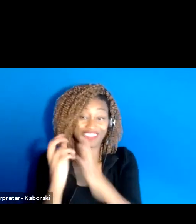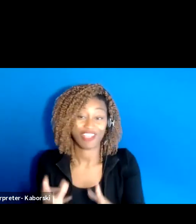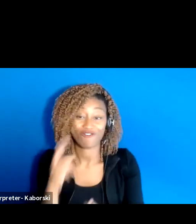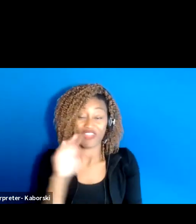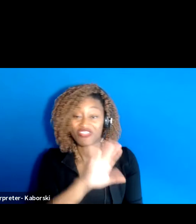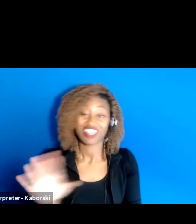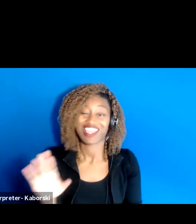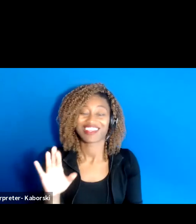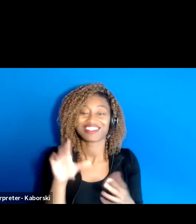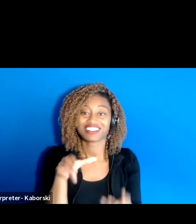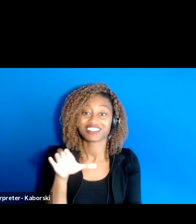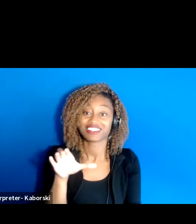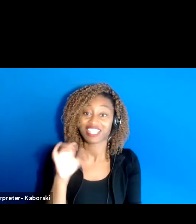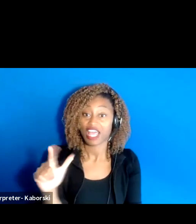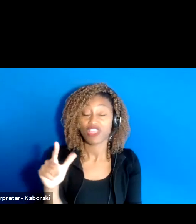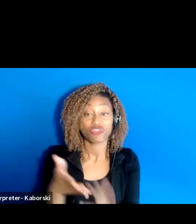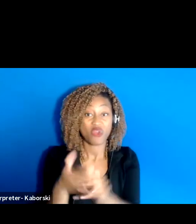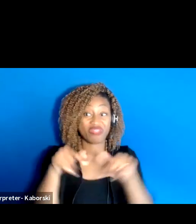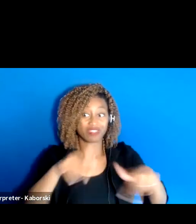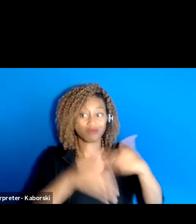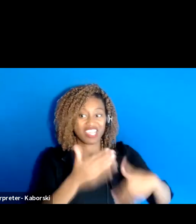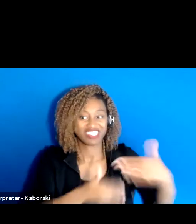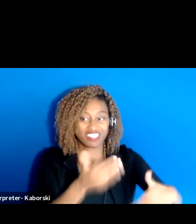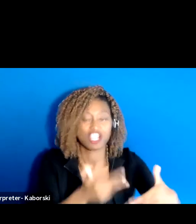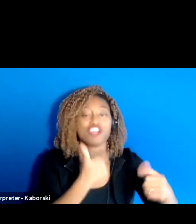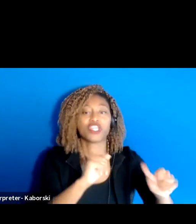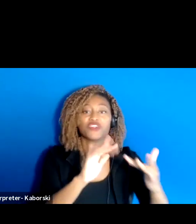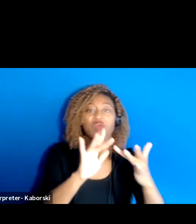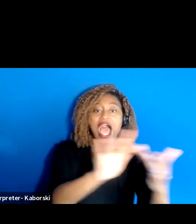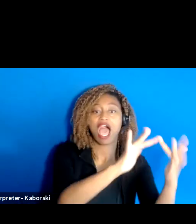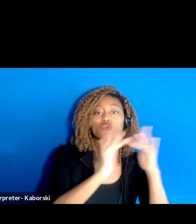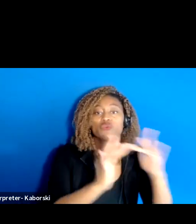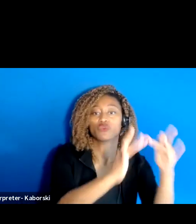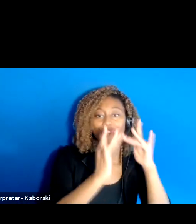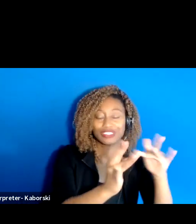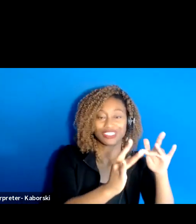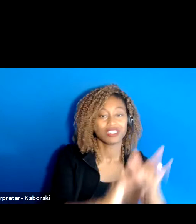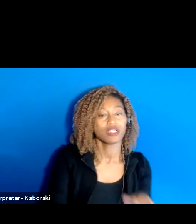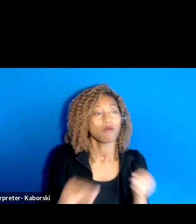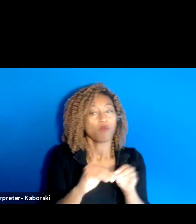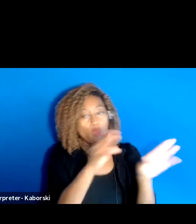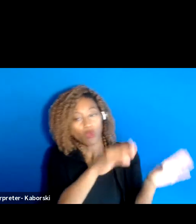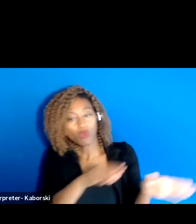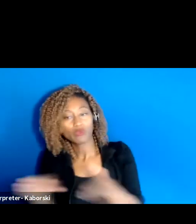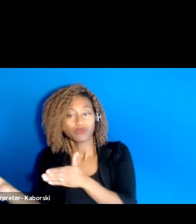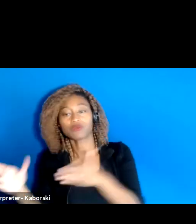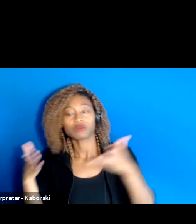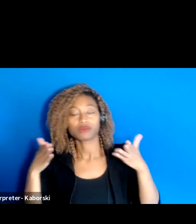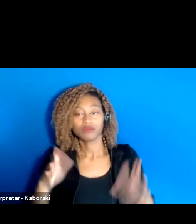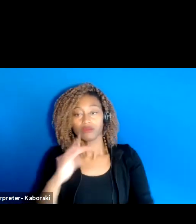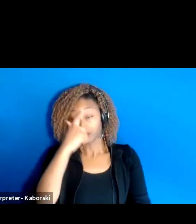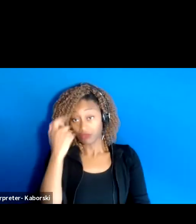process. Sure that we are doing that type of outreach in a coordinated way, because we know that the